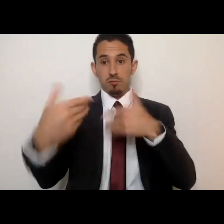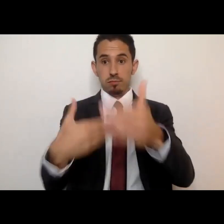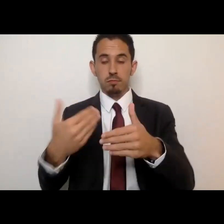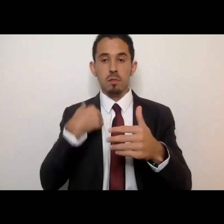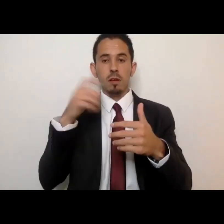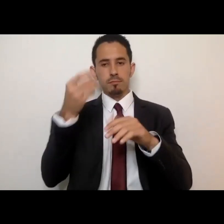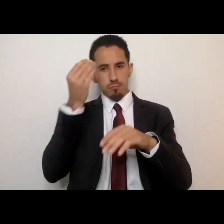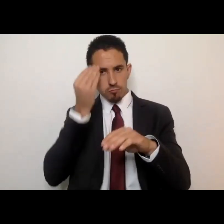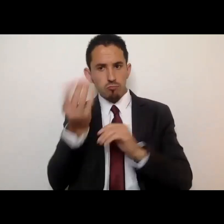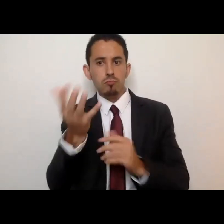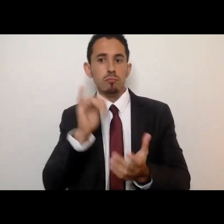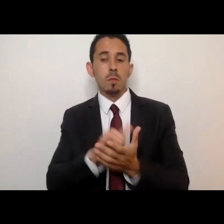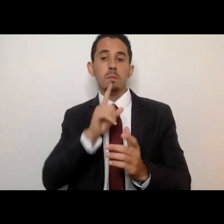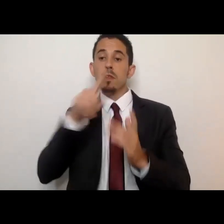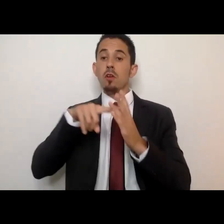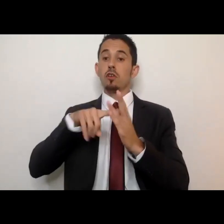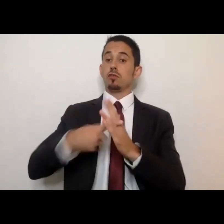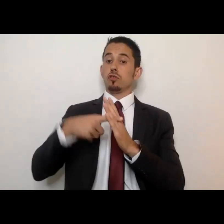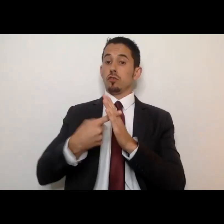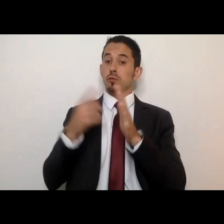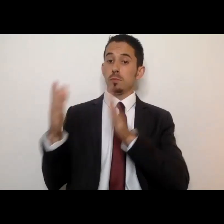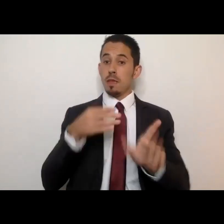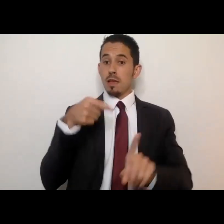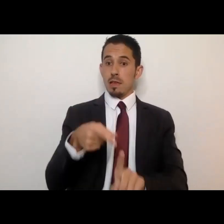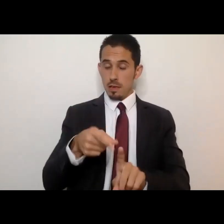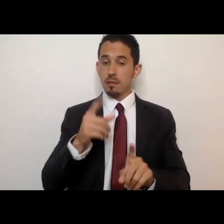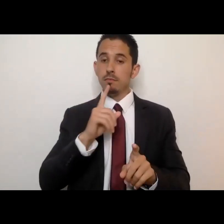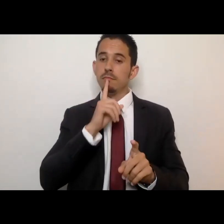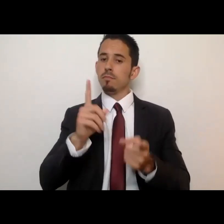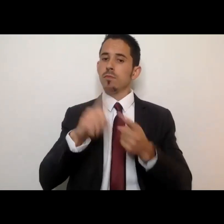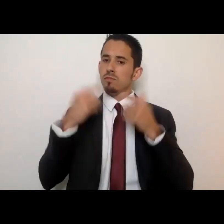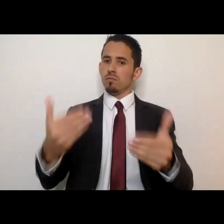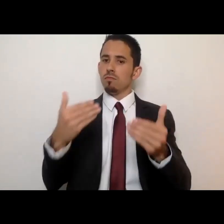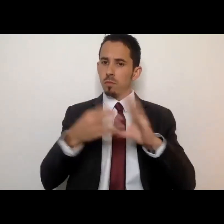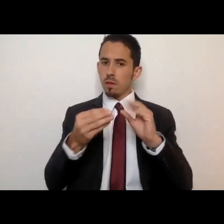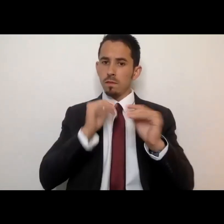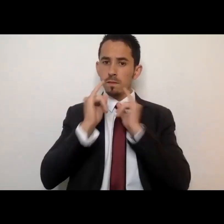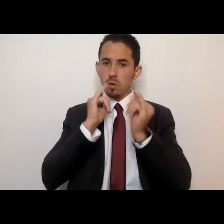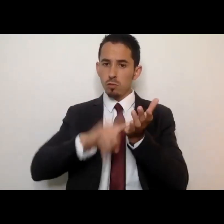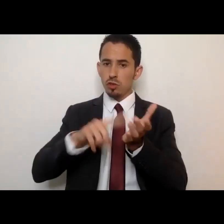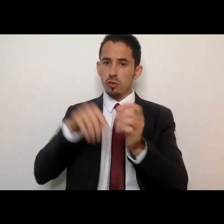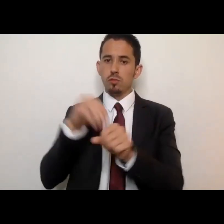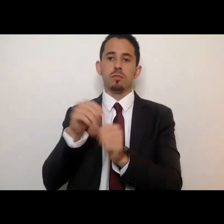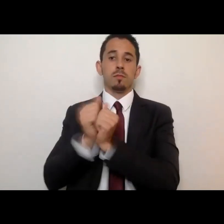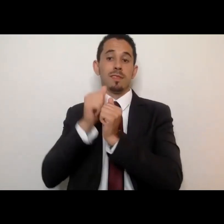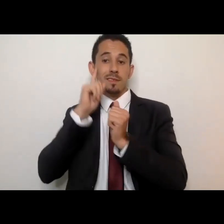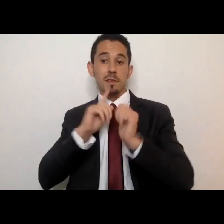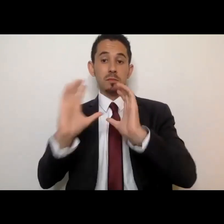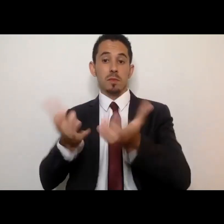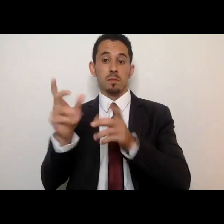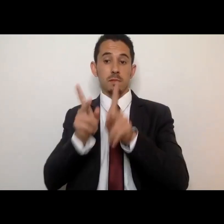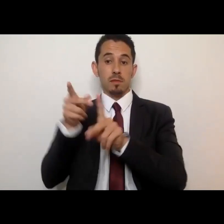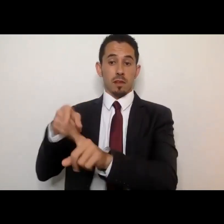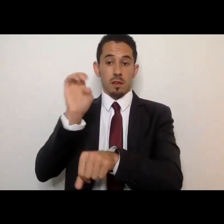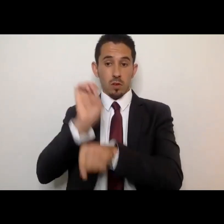prevention information. I did want to start by letting everyone know that the original plan for this aim was to do qualitative interviews with